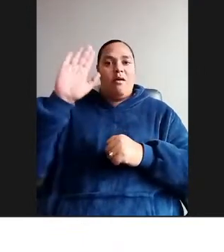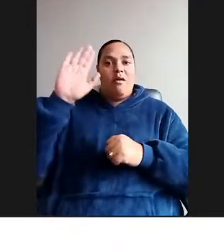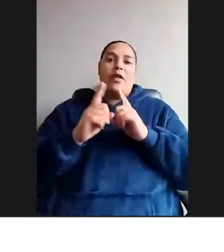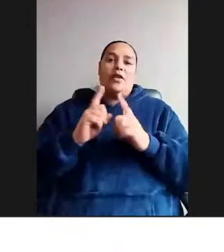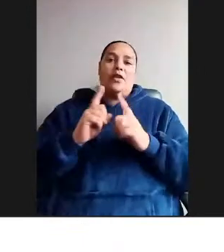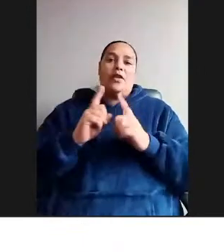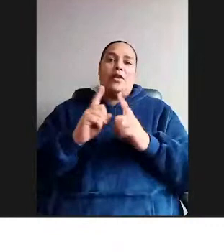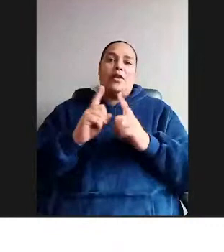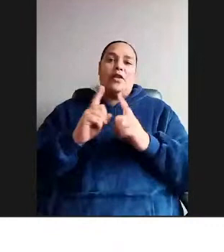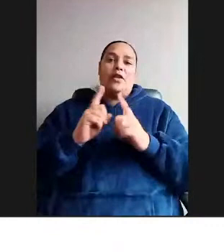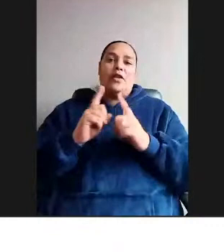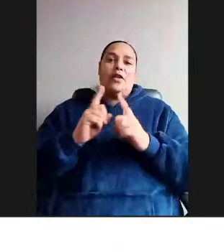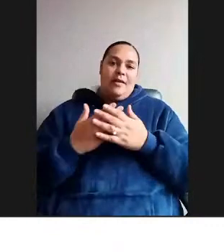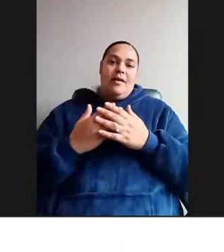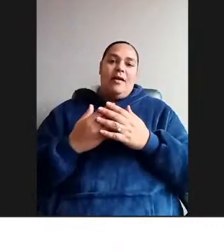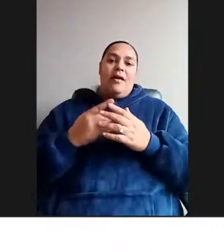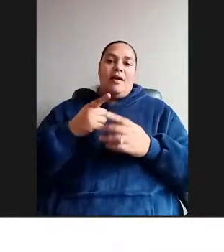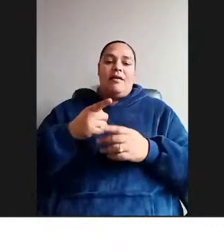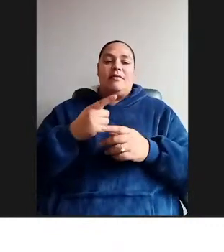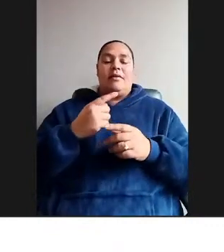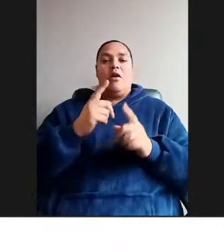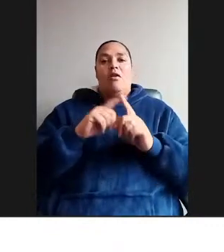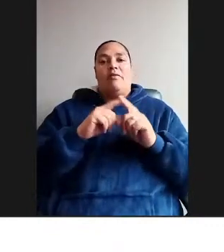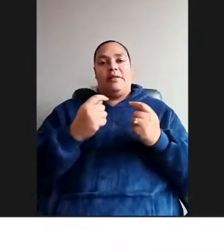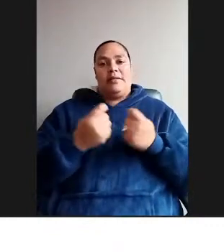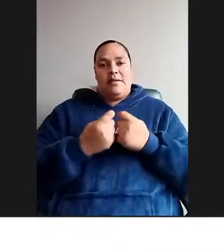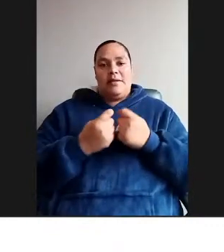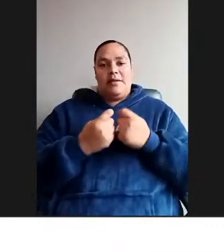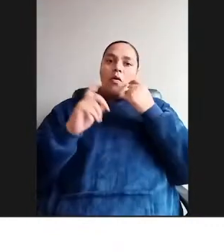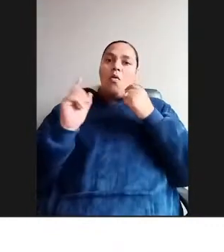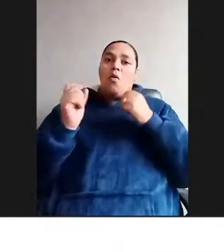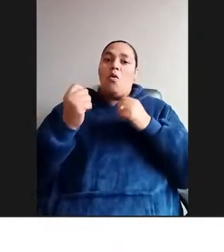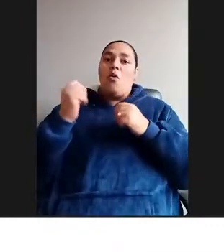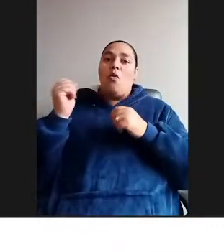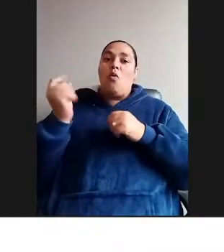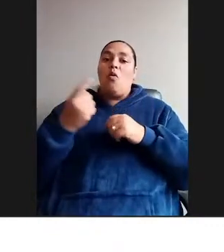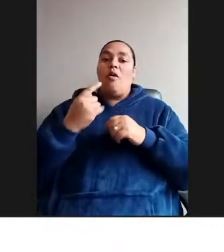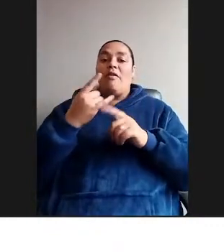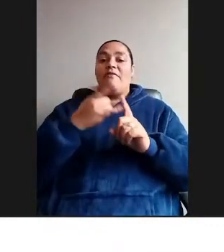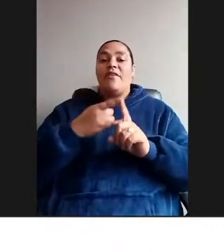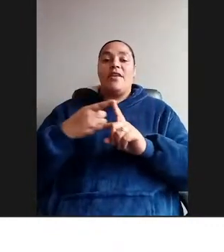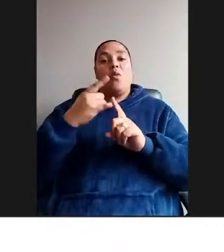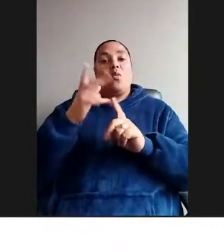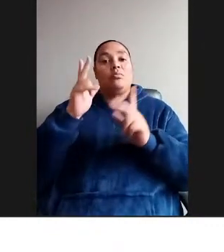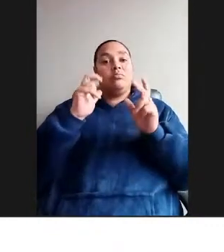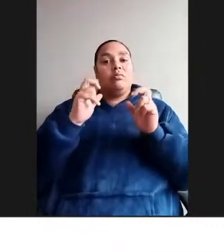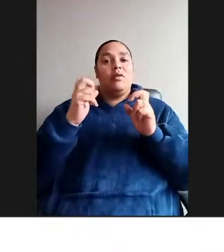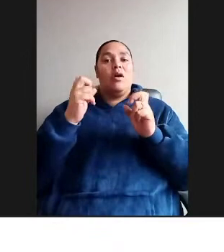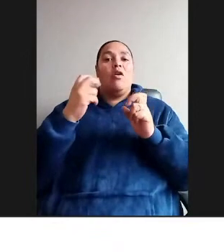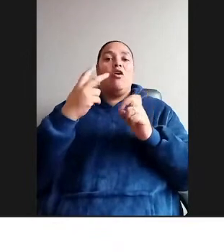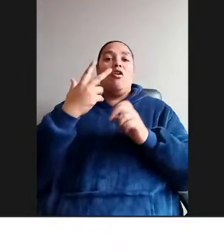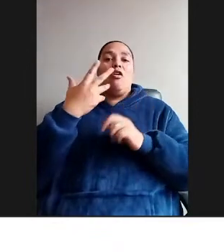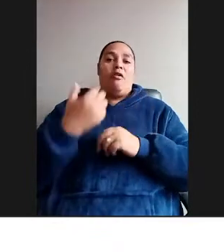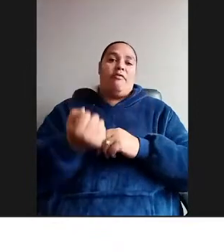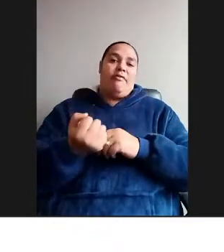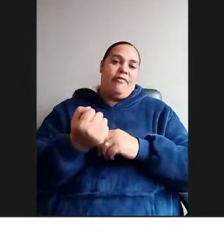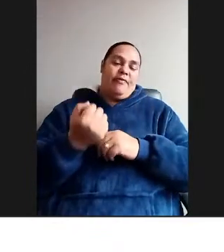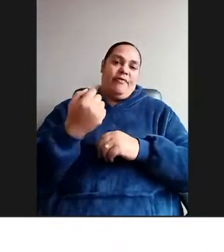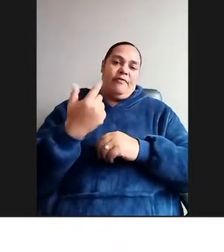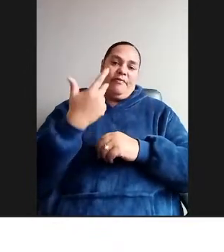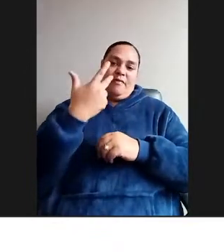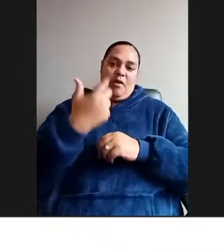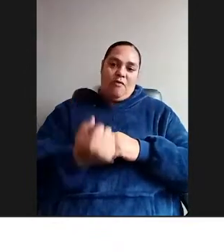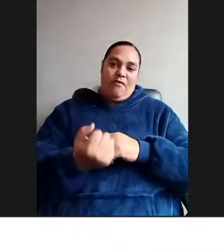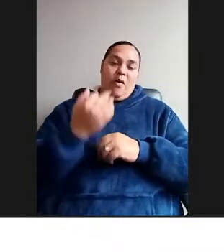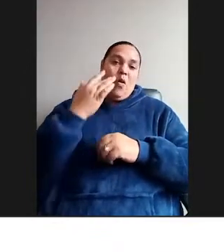Team. All videos and audio need to be switched off. When a member addresses the meeting,